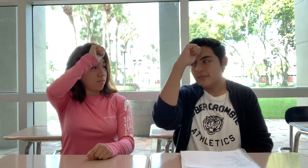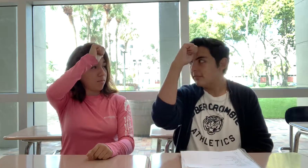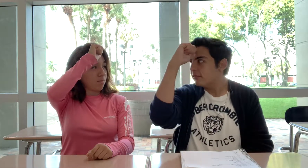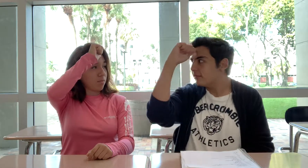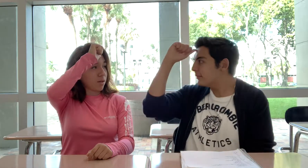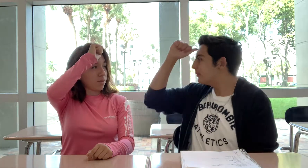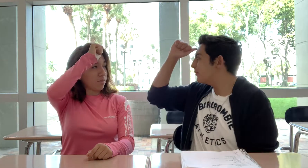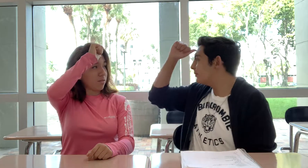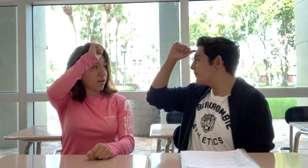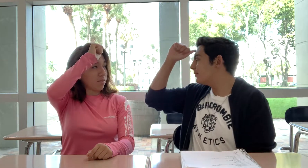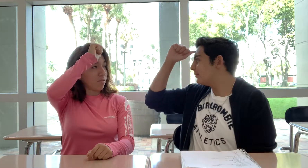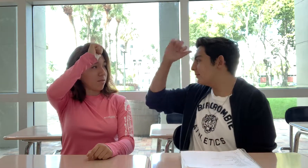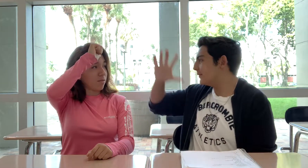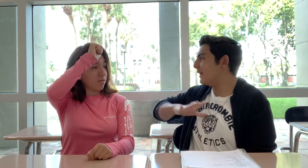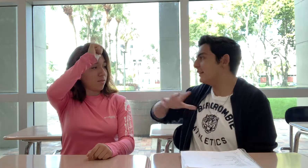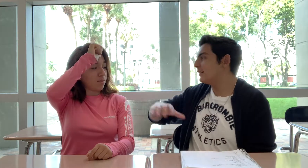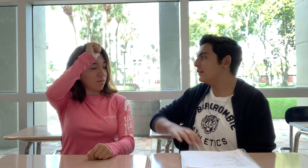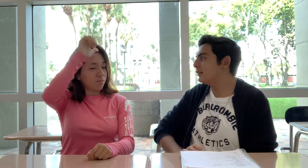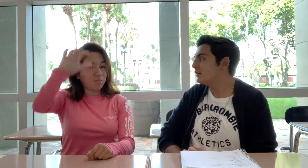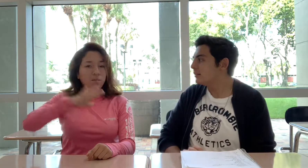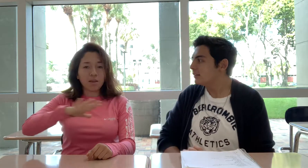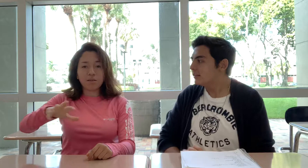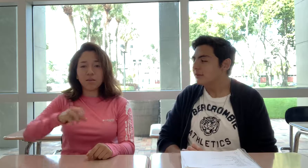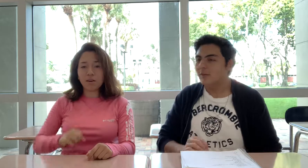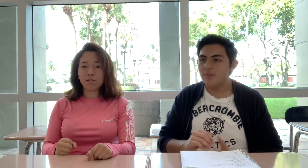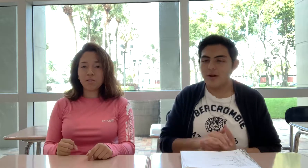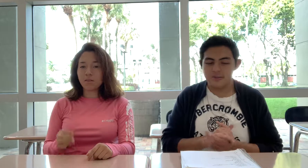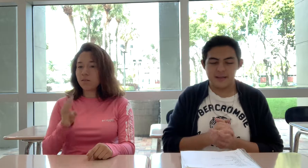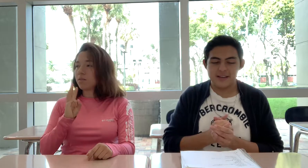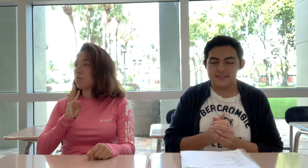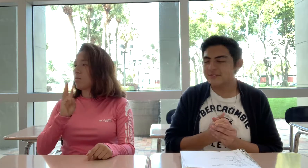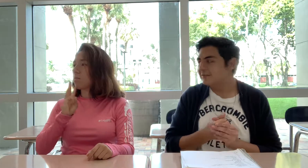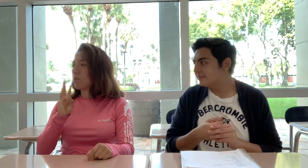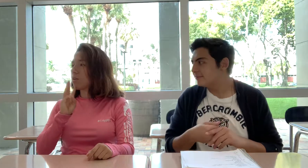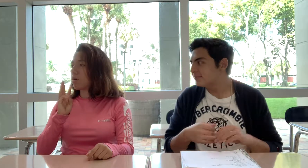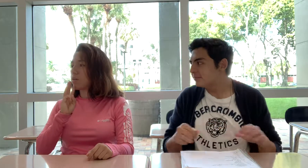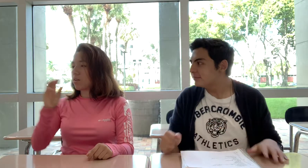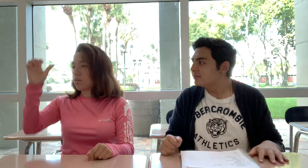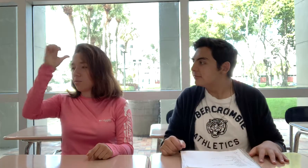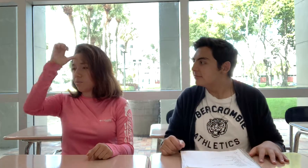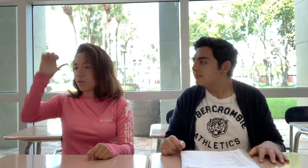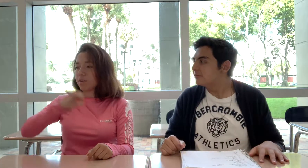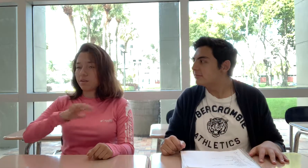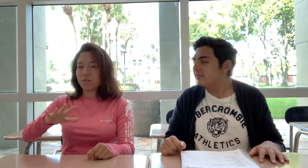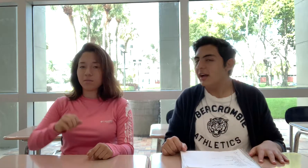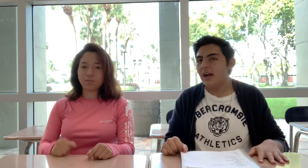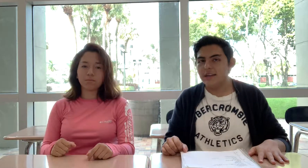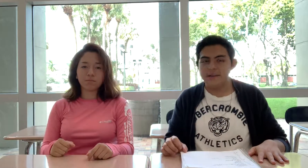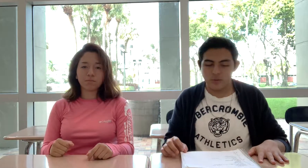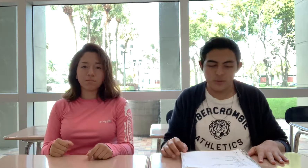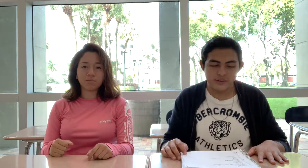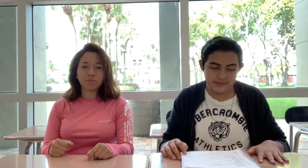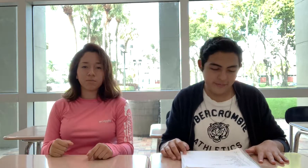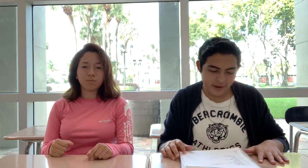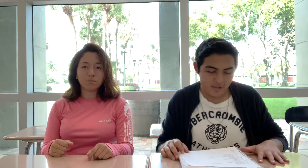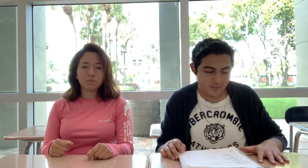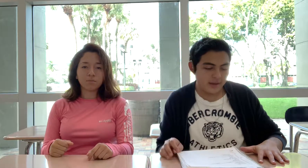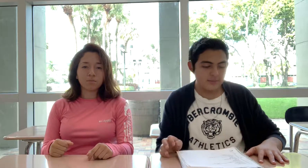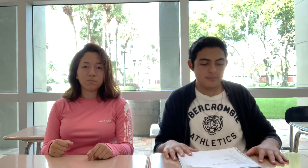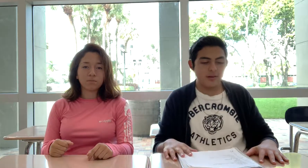Okay. Yeah. Man. Man. Okay. Waterman. Waterman. Waterman. Man. I need a cool, excited, black woman. But.